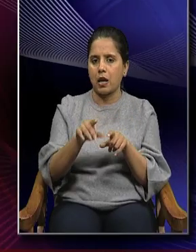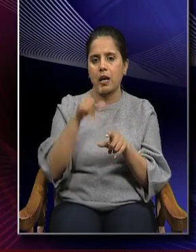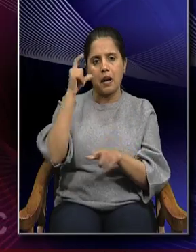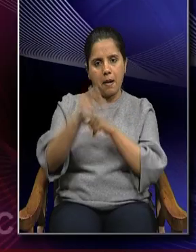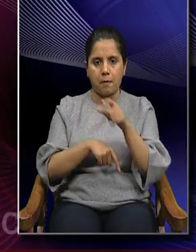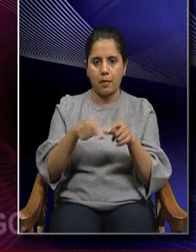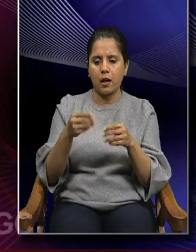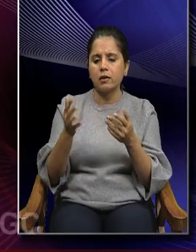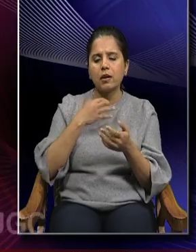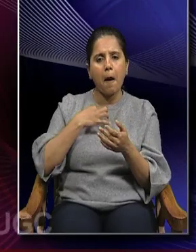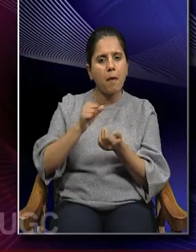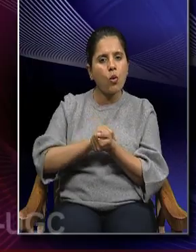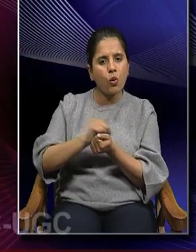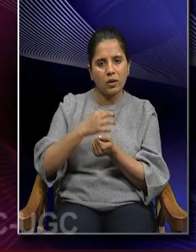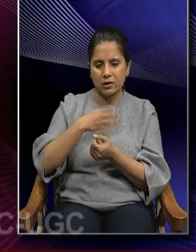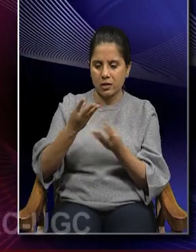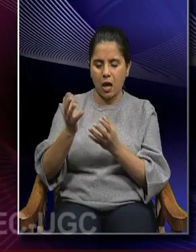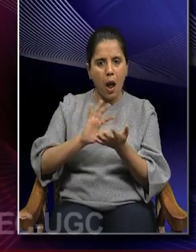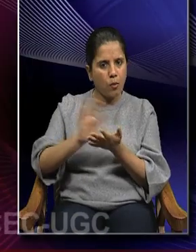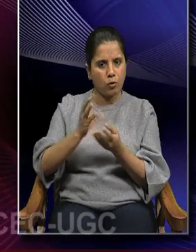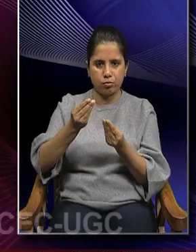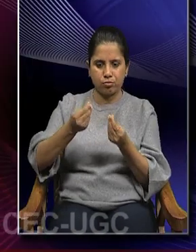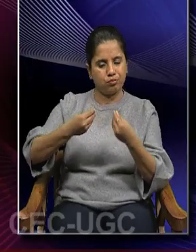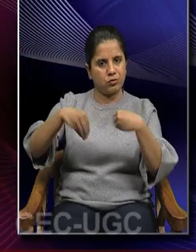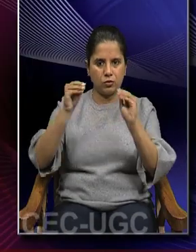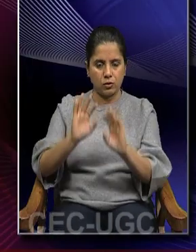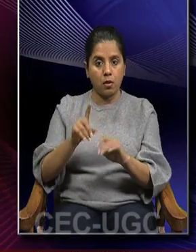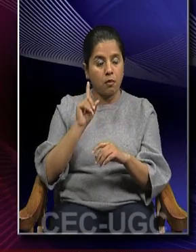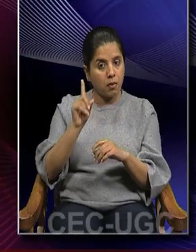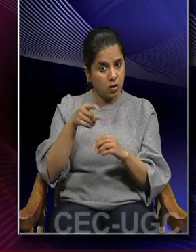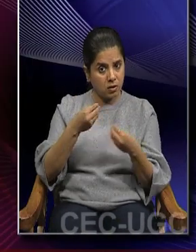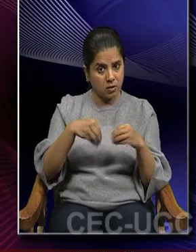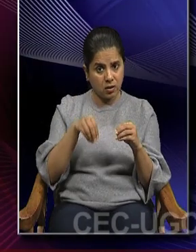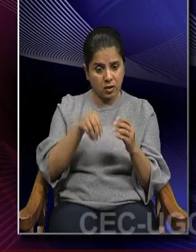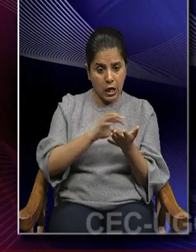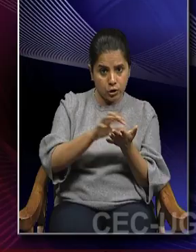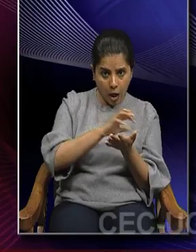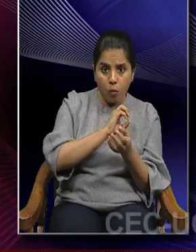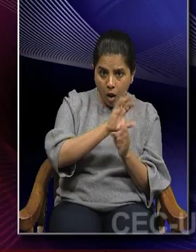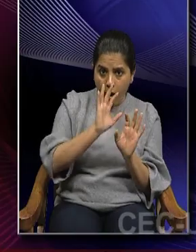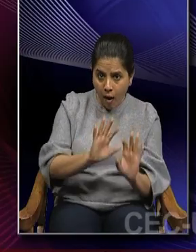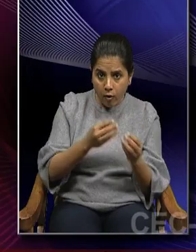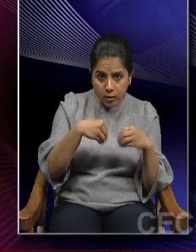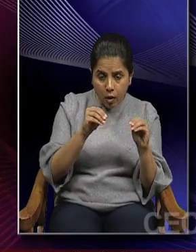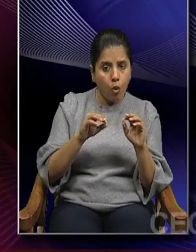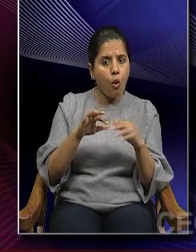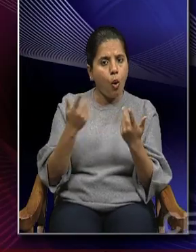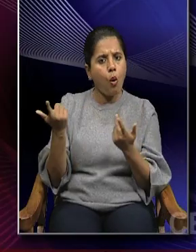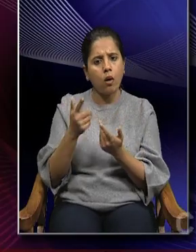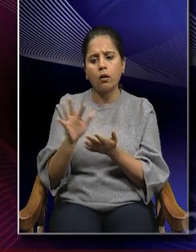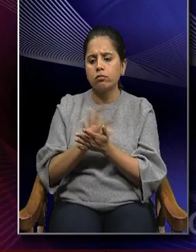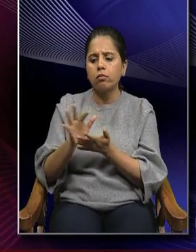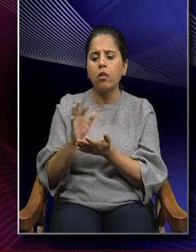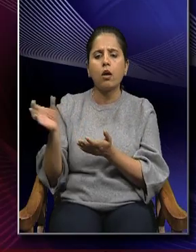powder, so they are selling detergent powder, but are they also selling detergent soap? Are they also selling